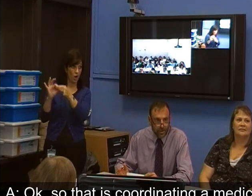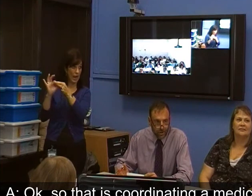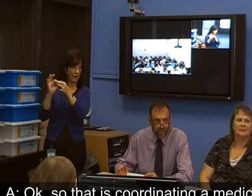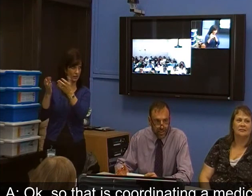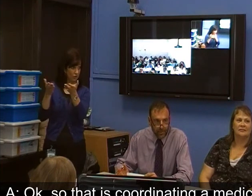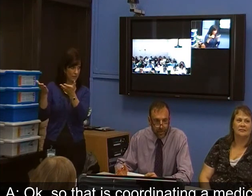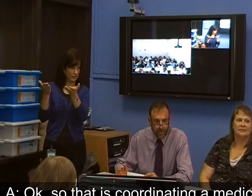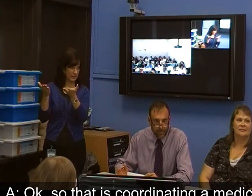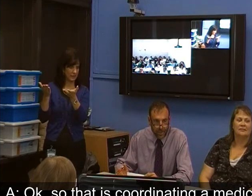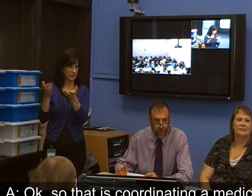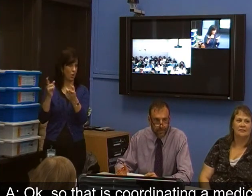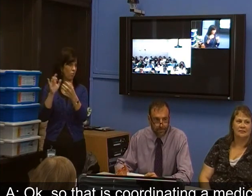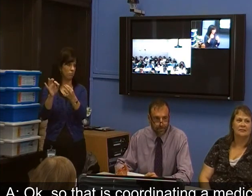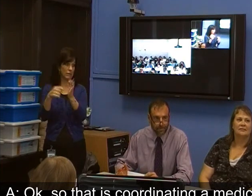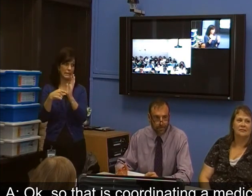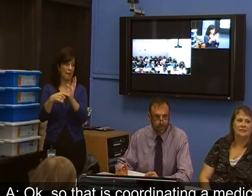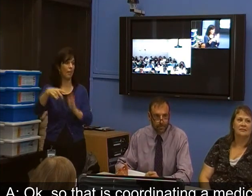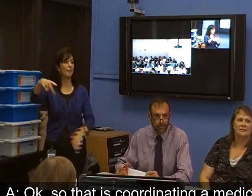good example of a P.